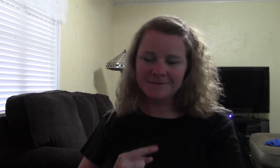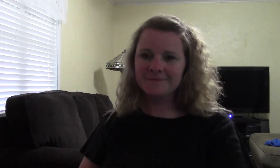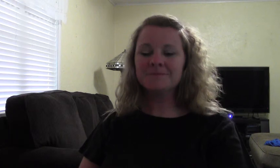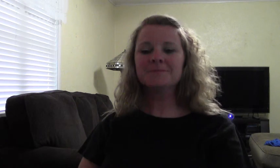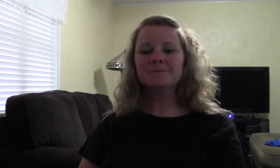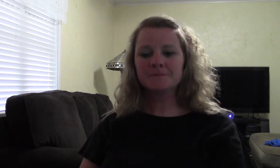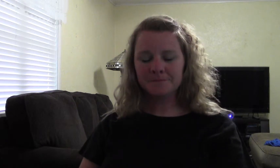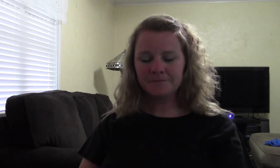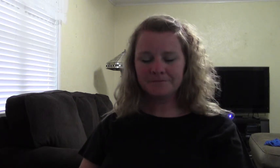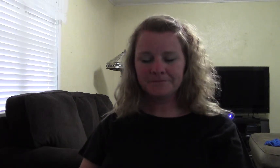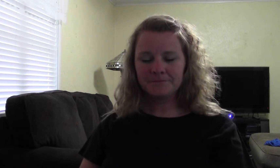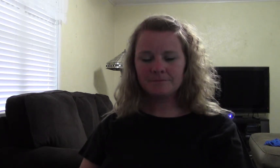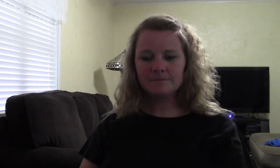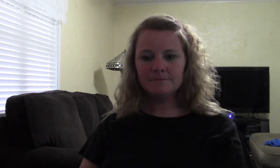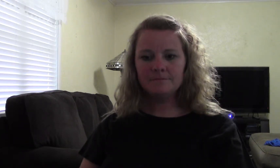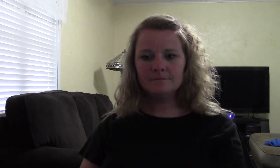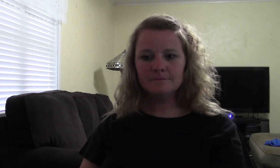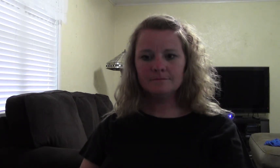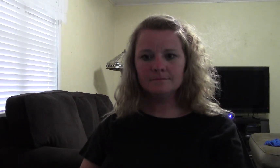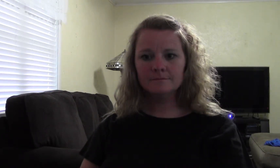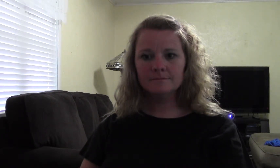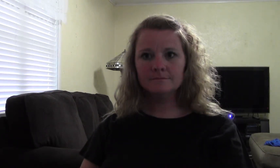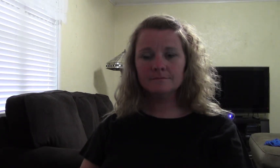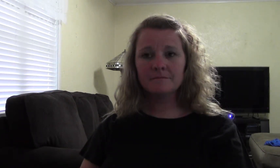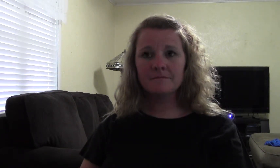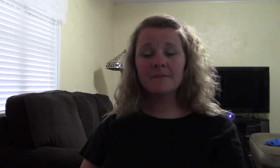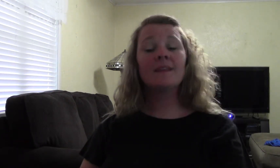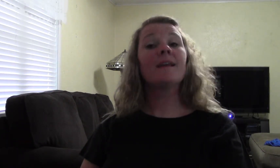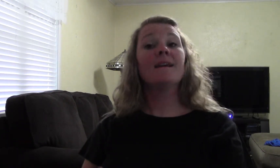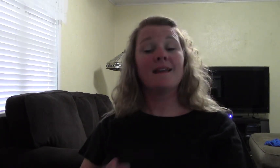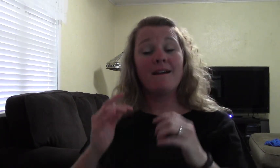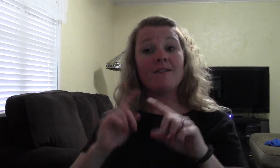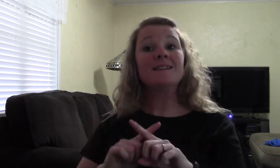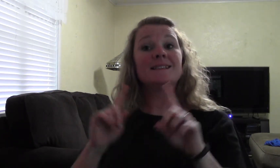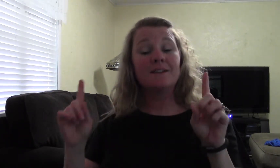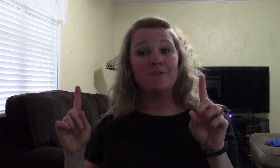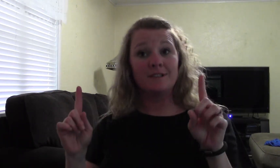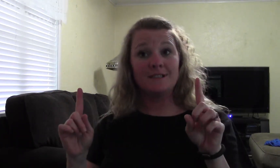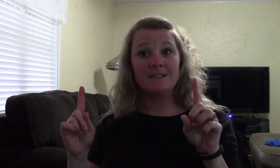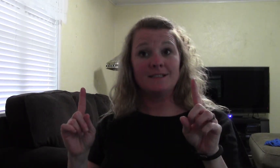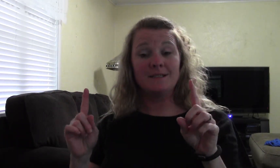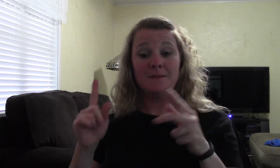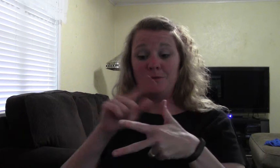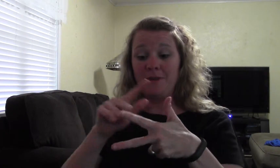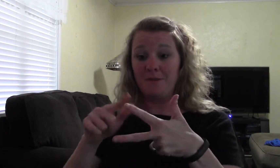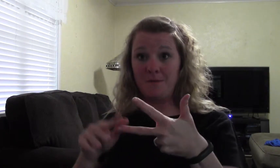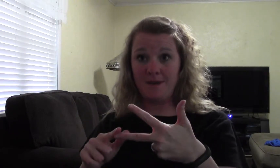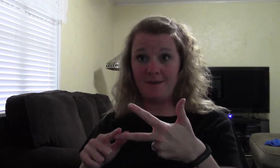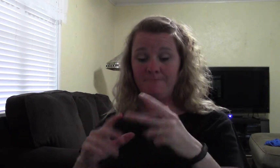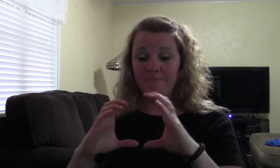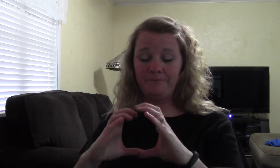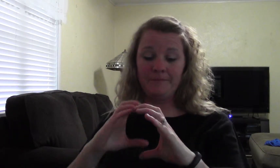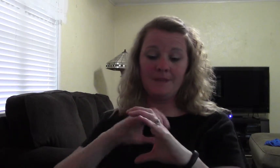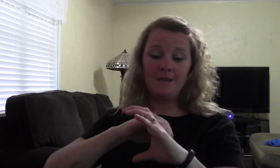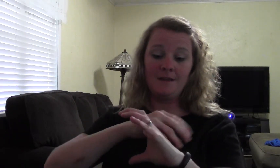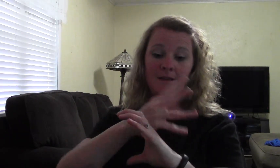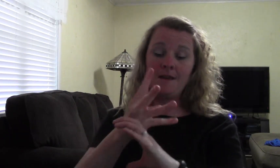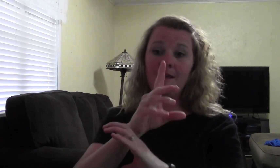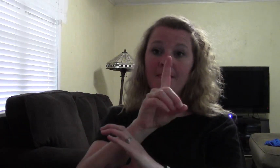Quick take a look at the differences here between dendrite, cell body, and axon. Generally speaking,